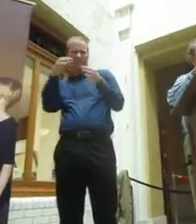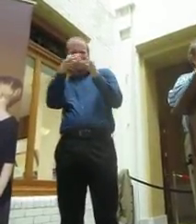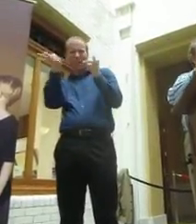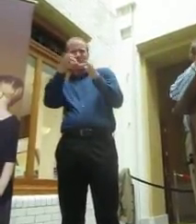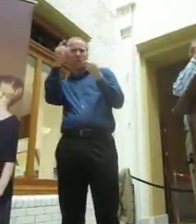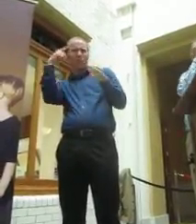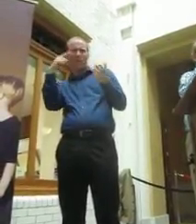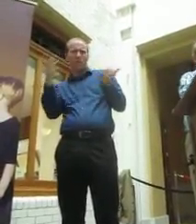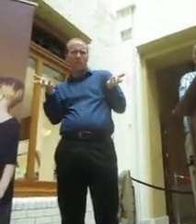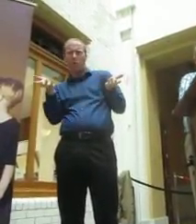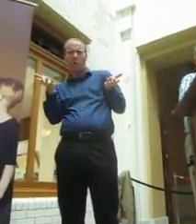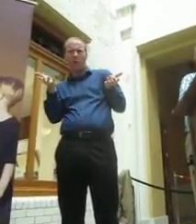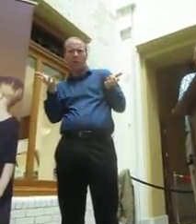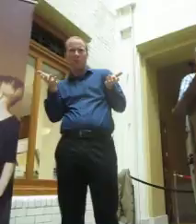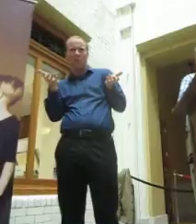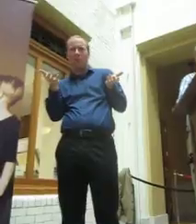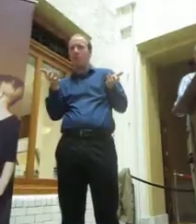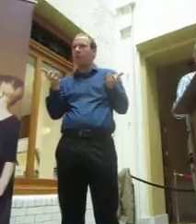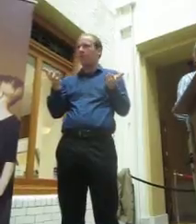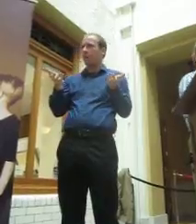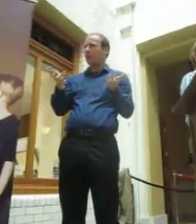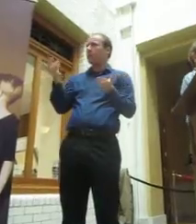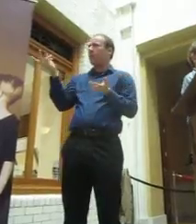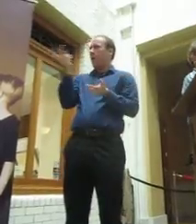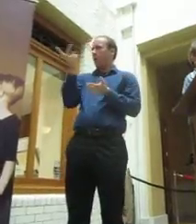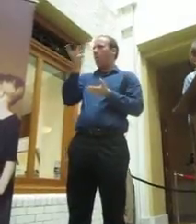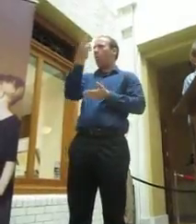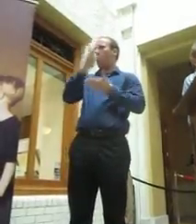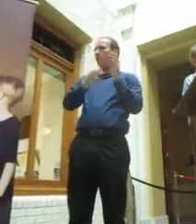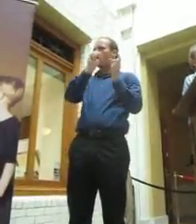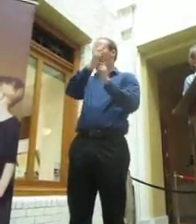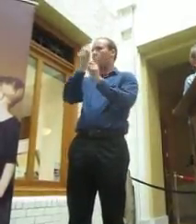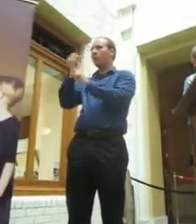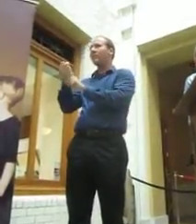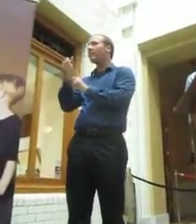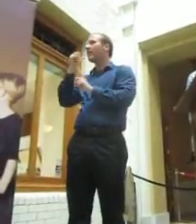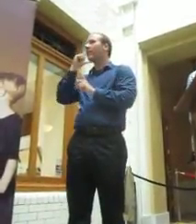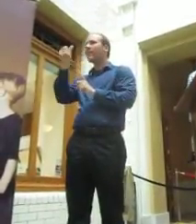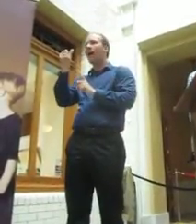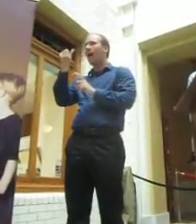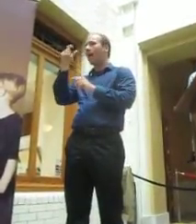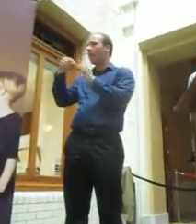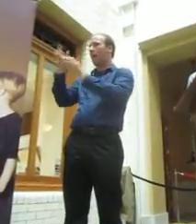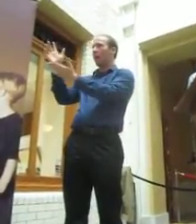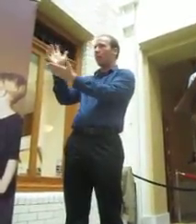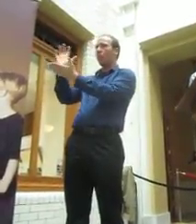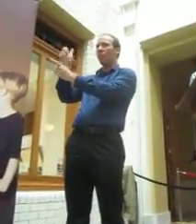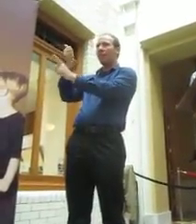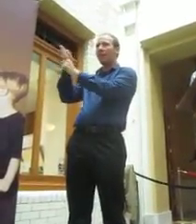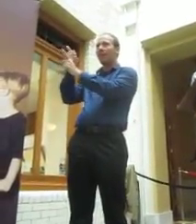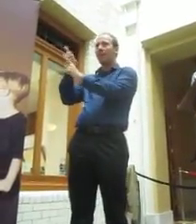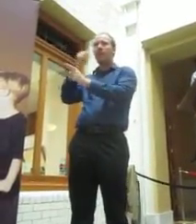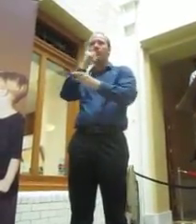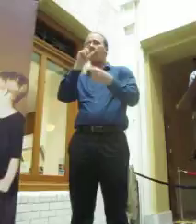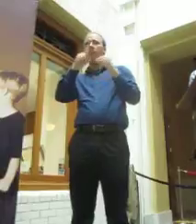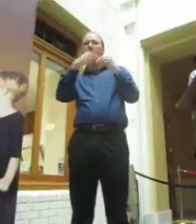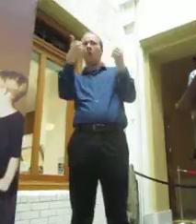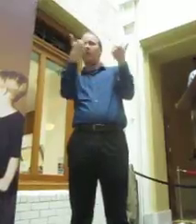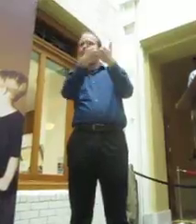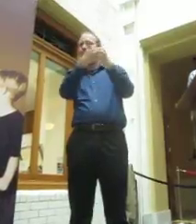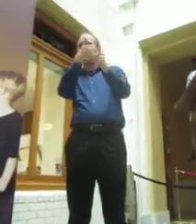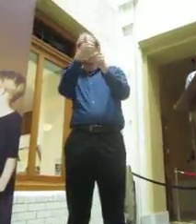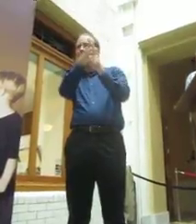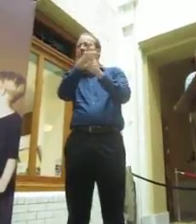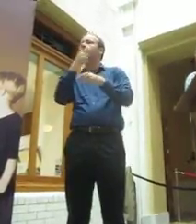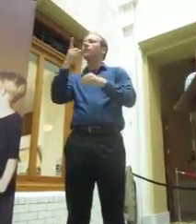that? What's missing in both cases is it's not the movie, it's not the football game, it's the inclusion, it's the